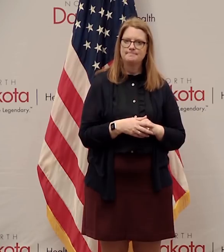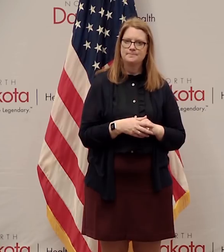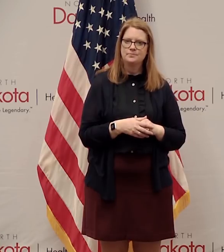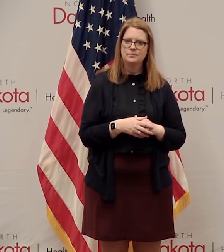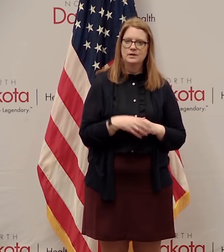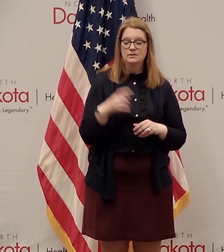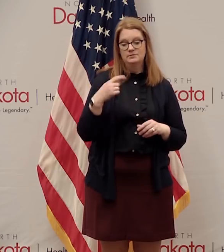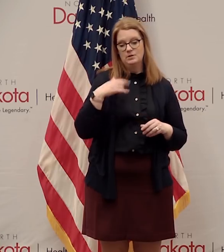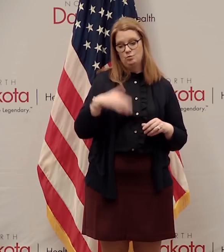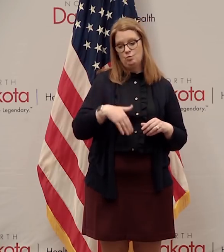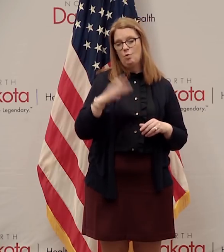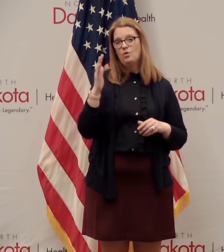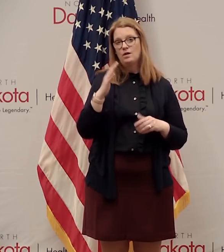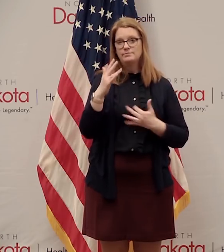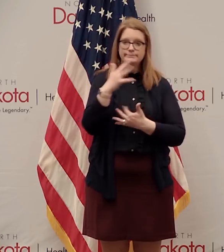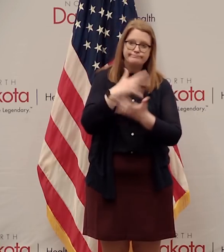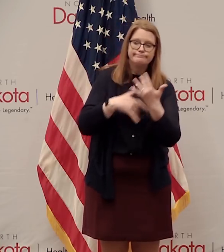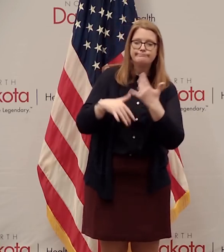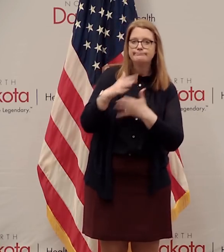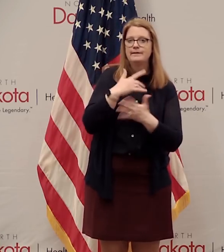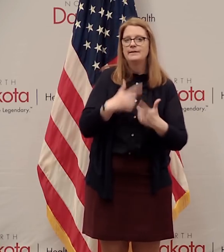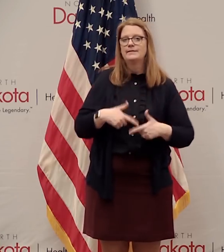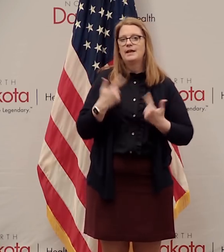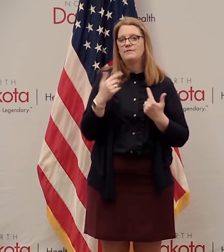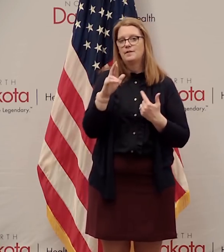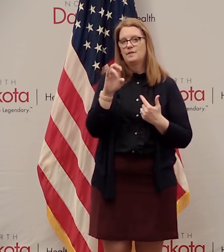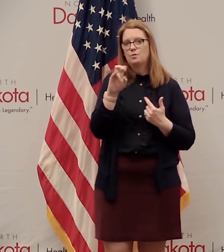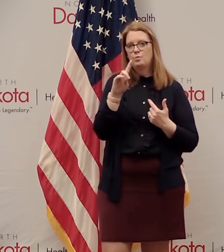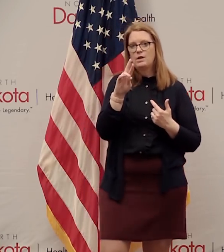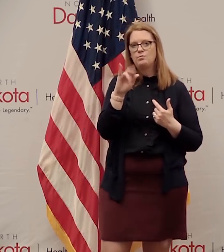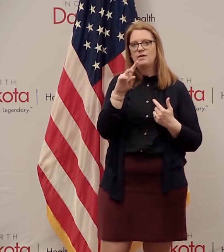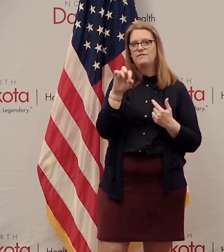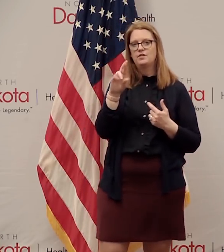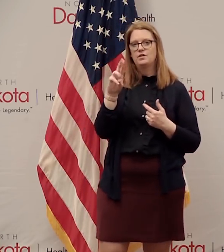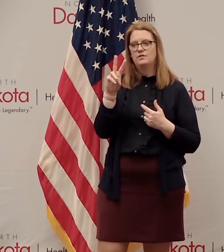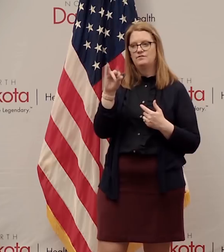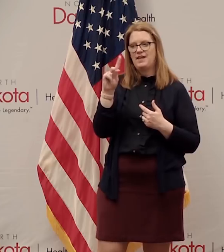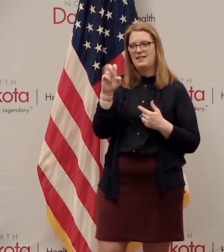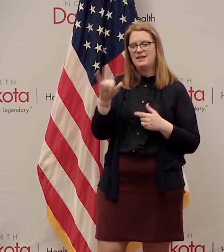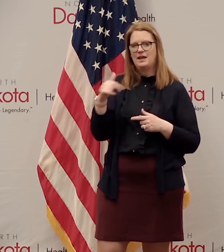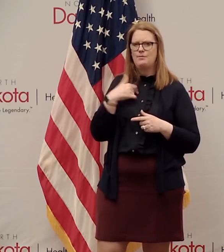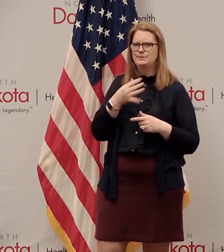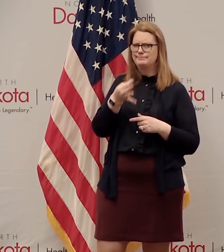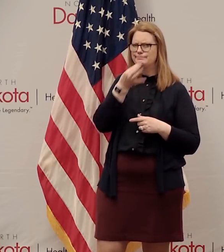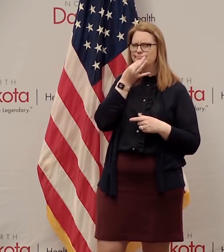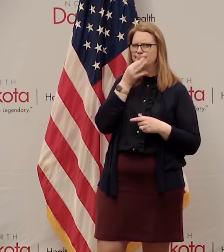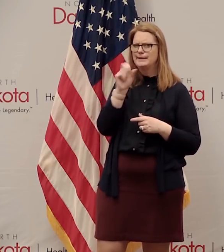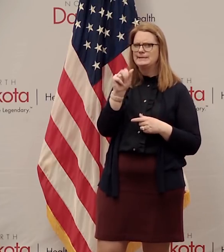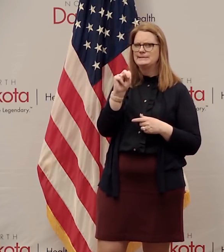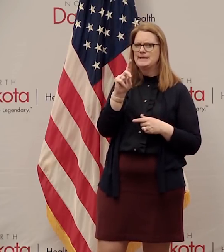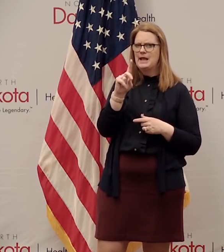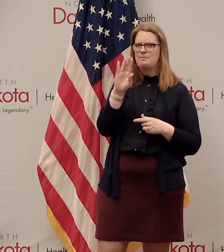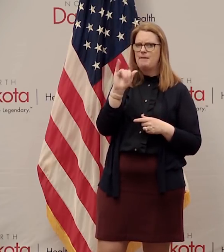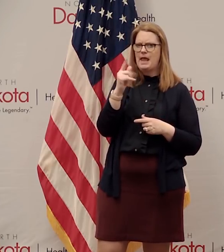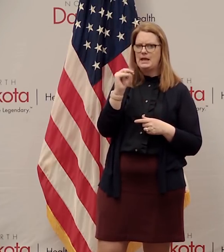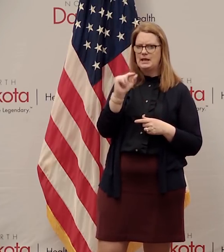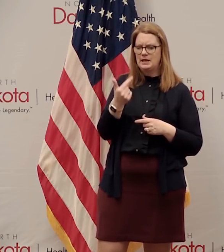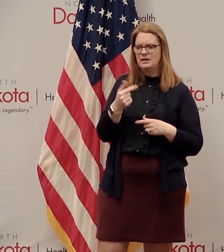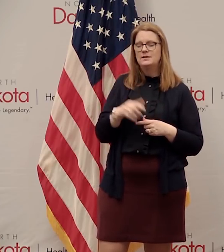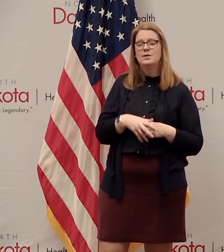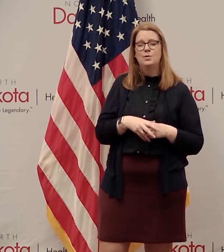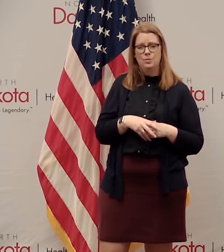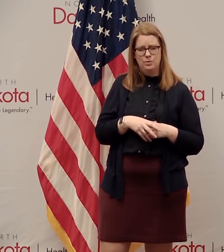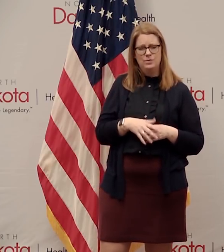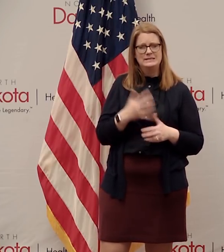grown up and spent a lot of my life and majority of my life in the Red River Valley, I got way too good at sandbagging, and so I know it's